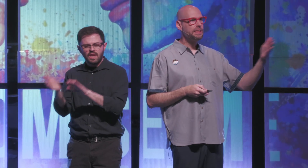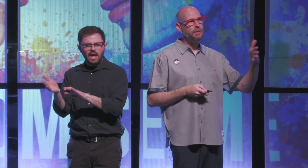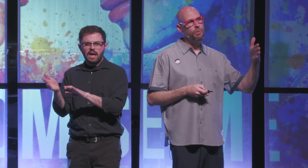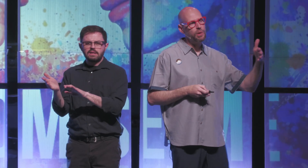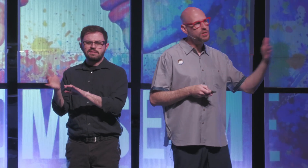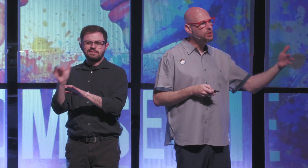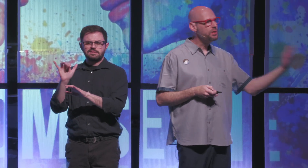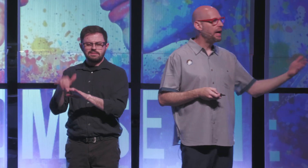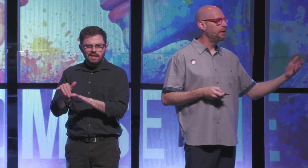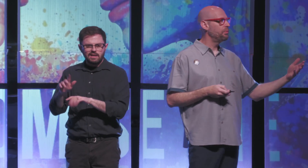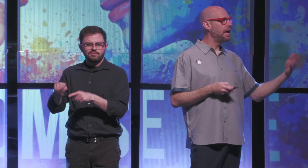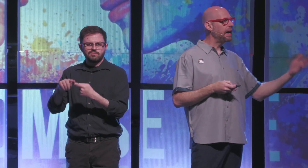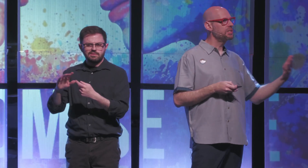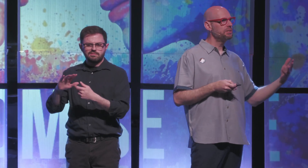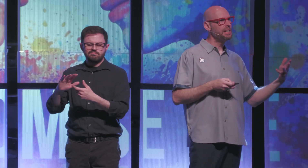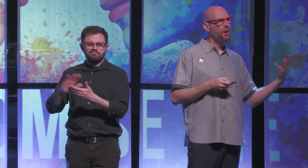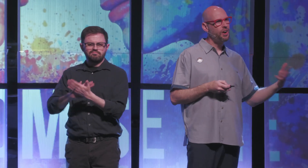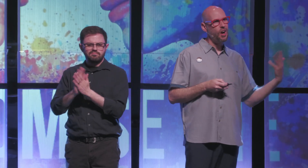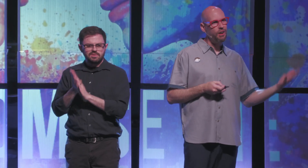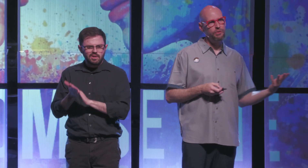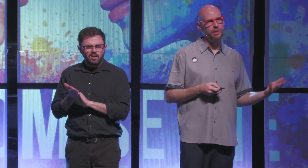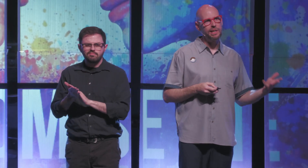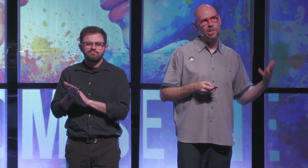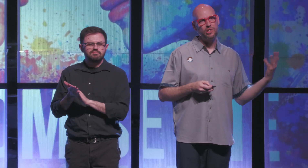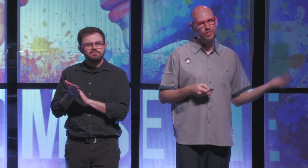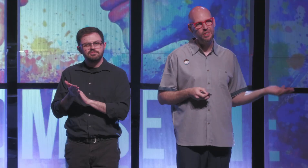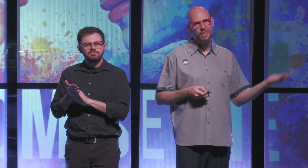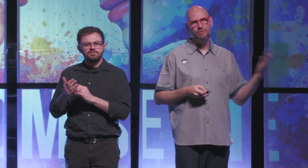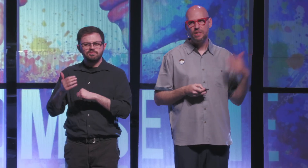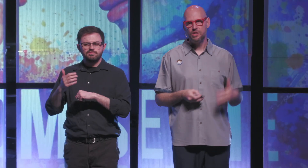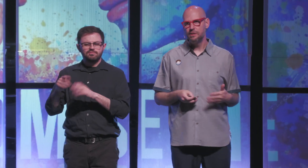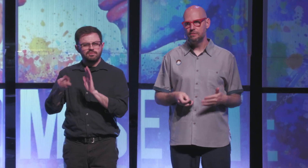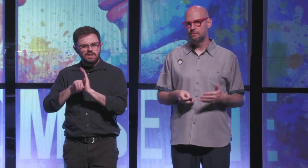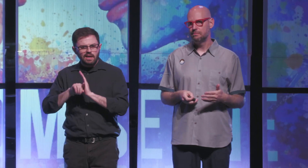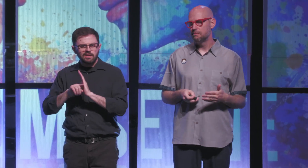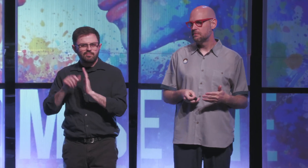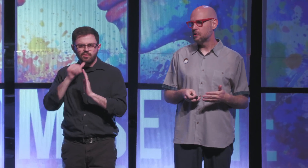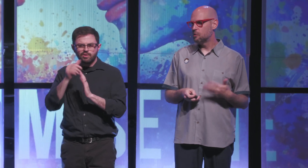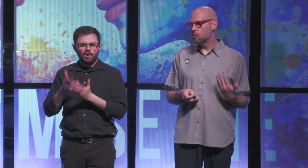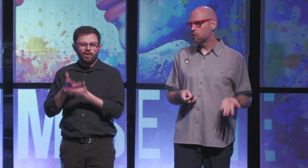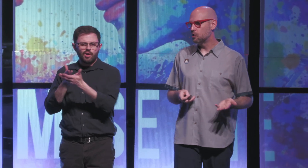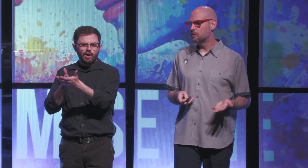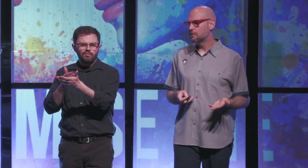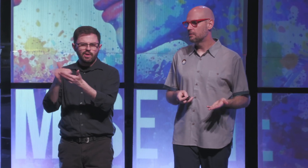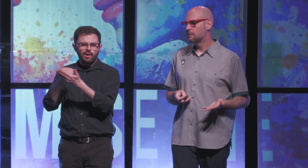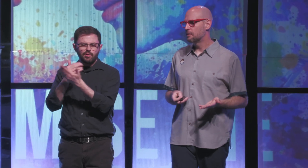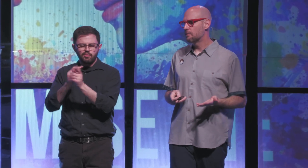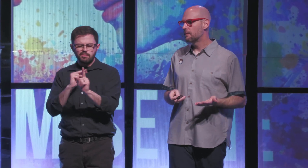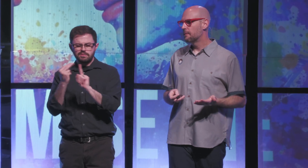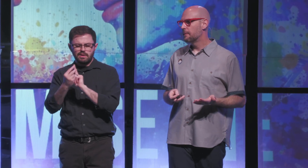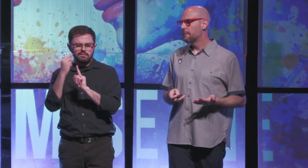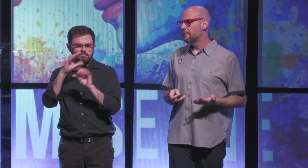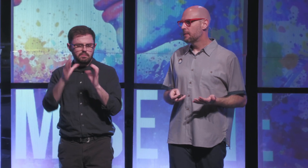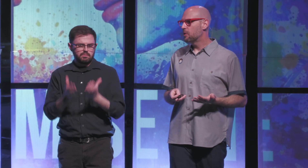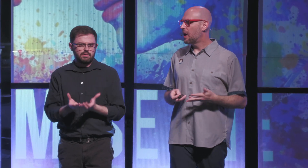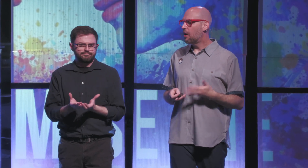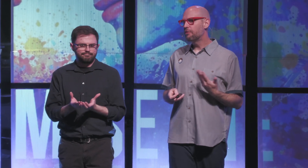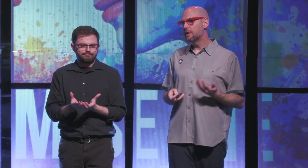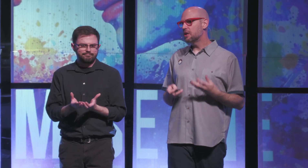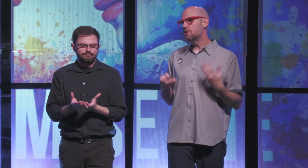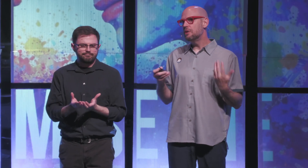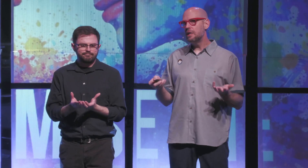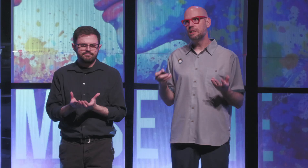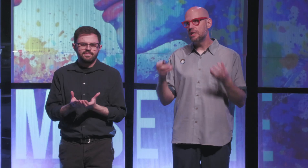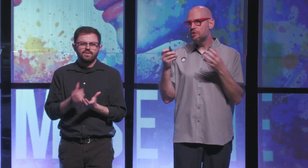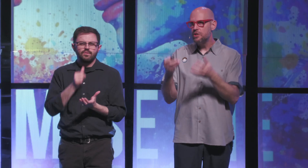And I think when we do that, we actually aren't offering an alternative vision to the world. We're not